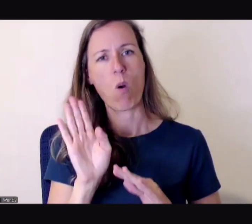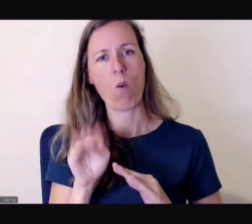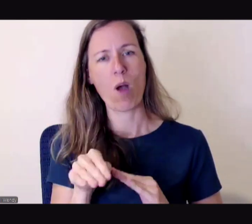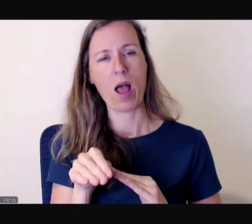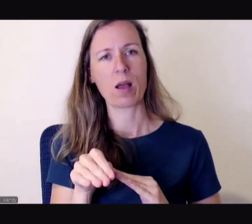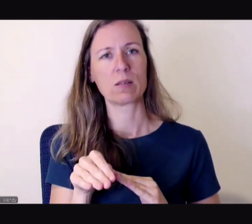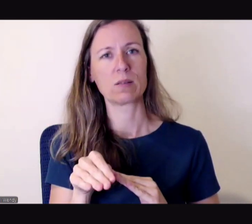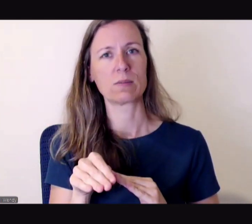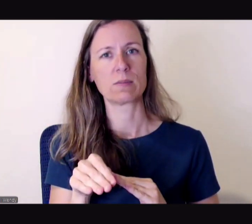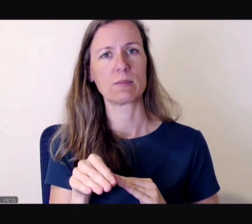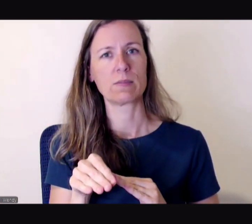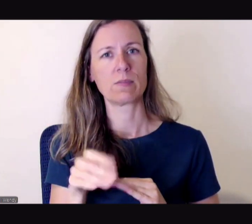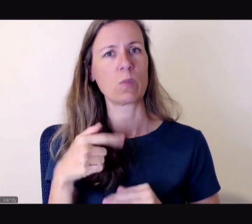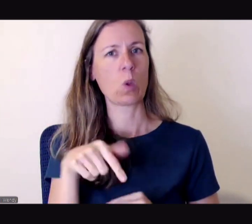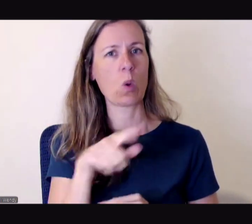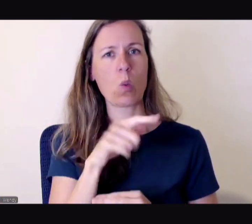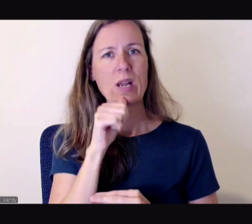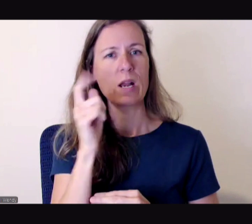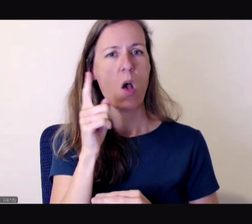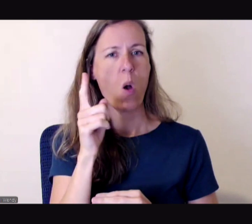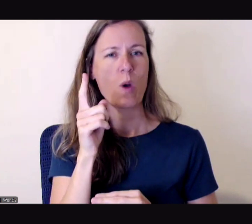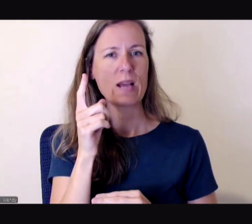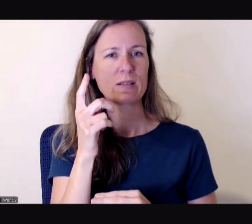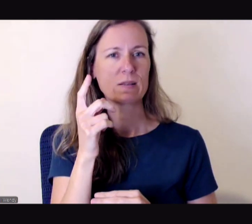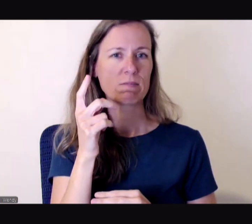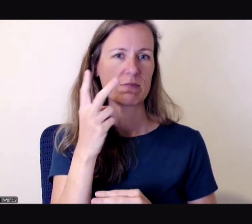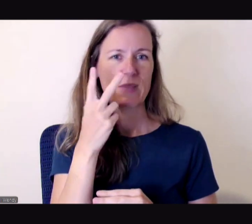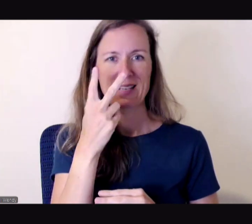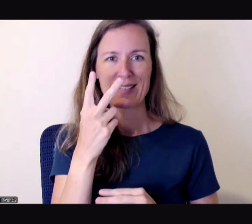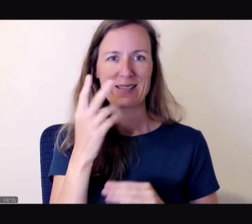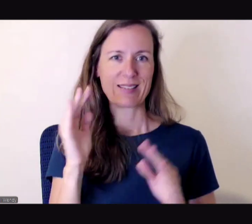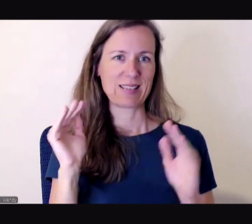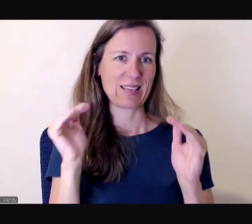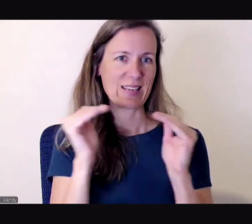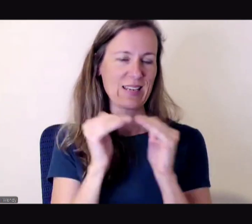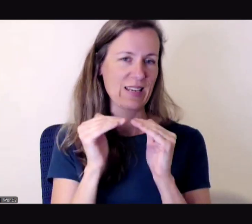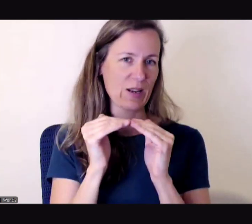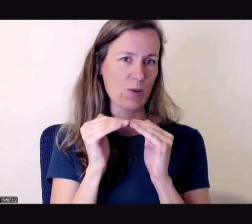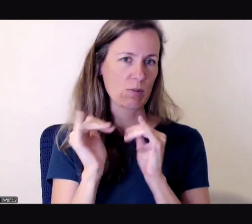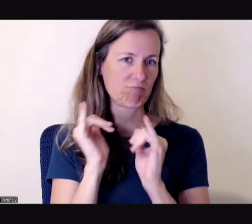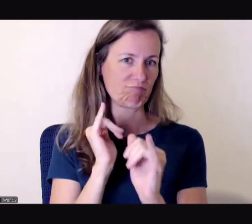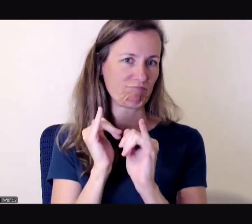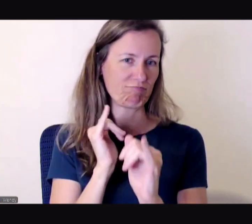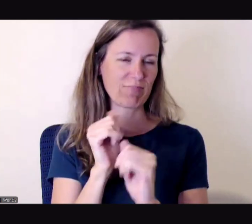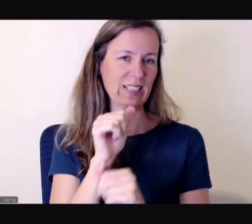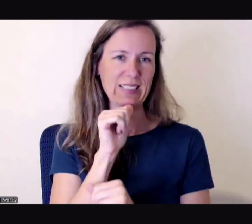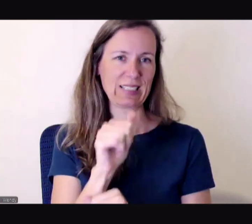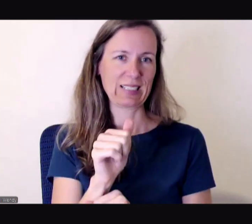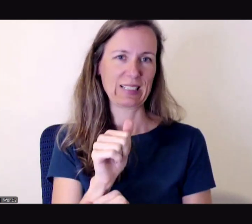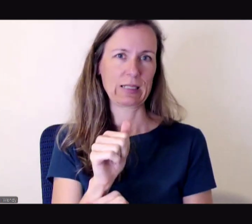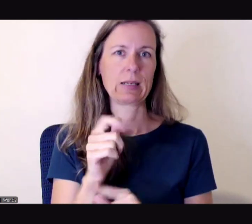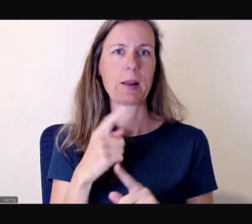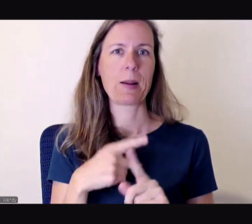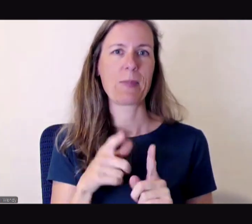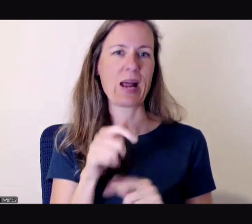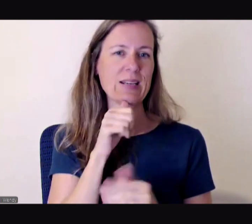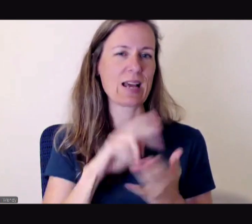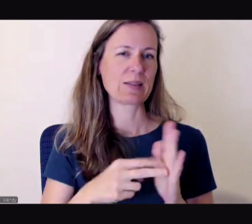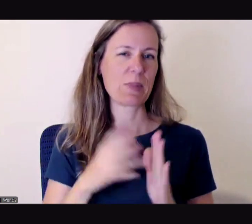We didn't always see eye to eye, but that doesn't make his passing less sad or